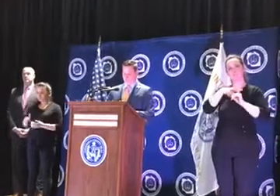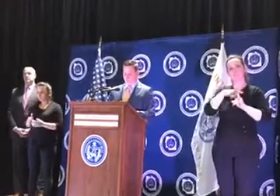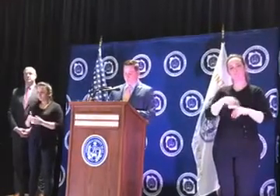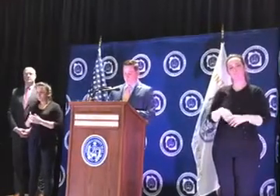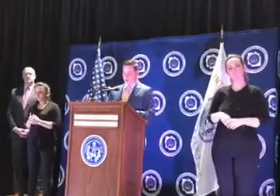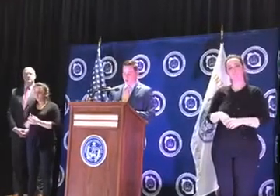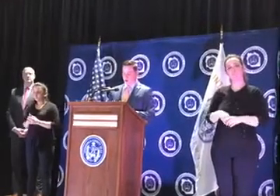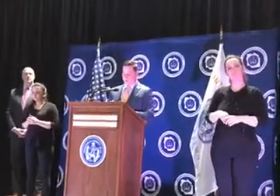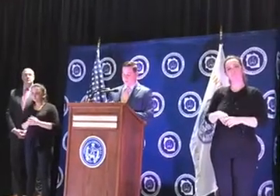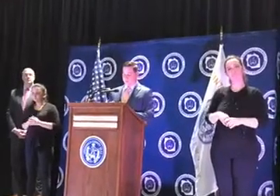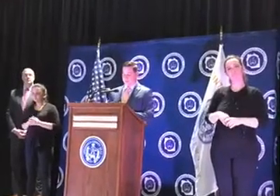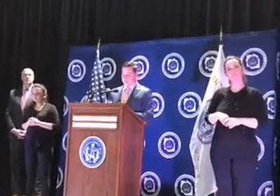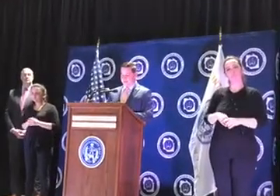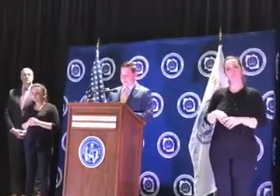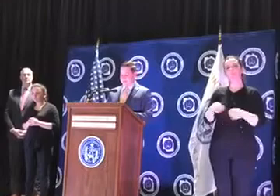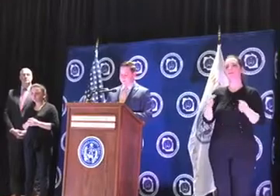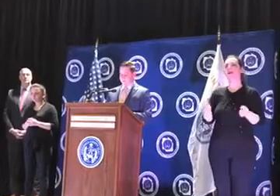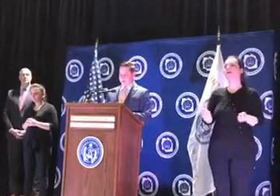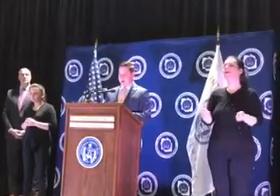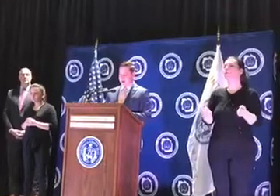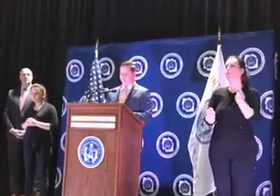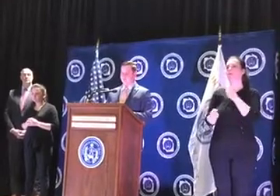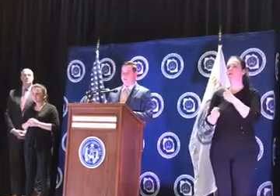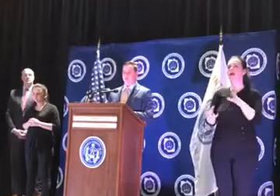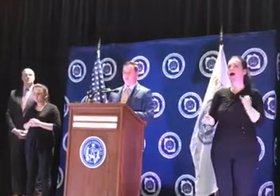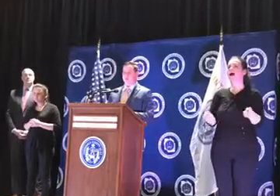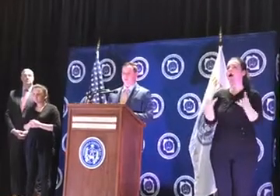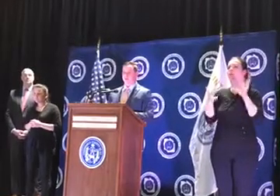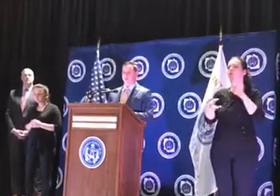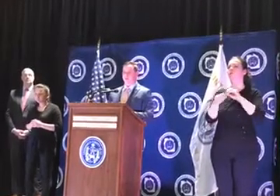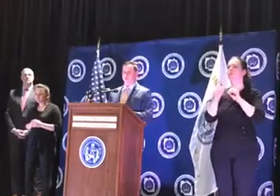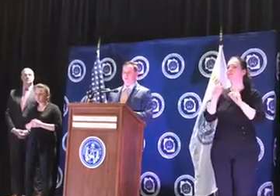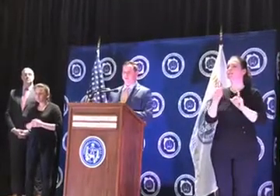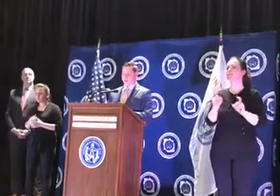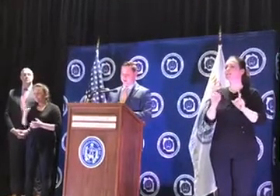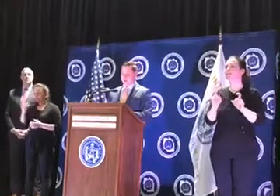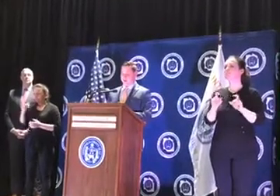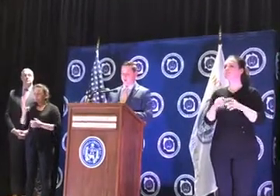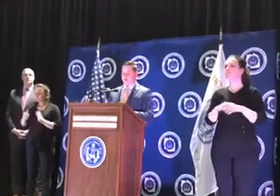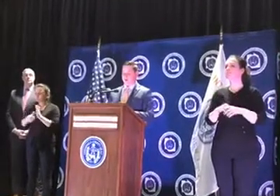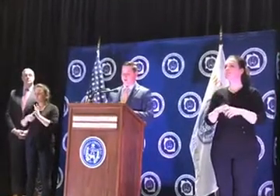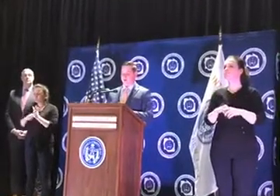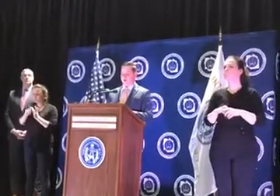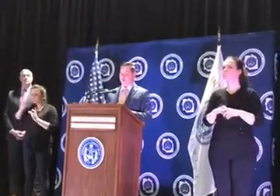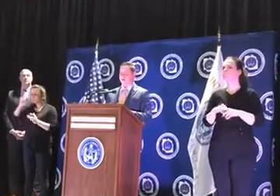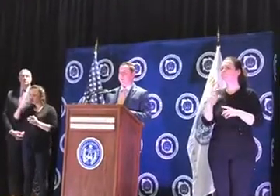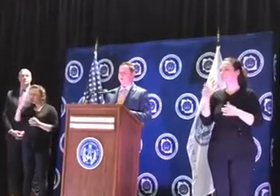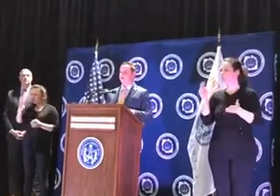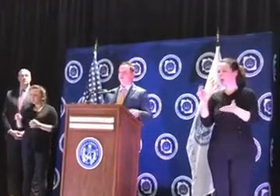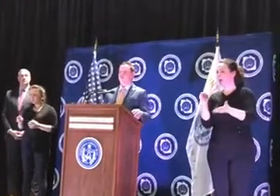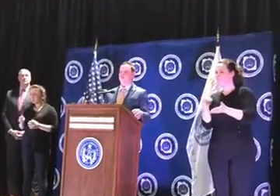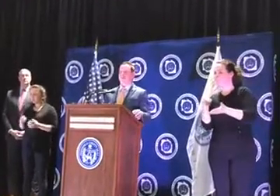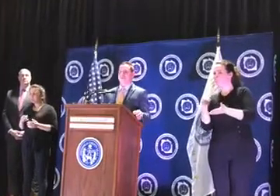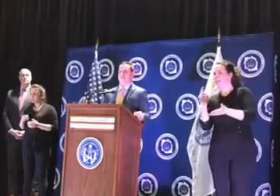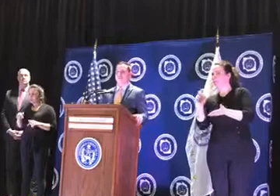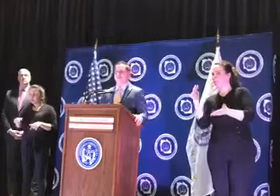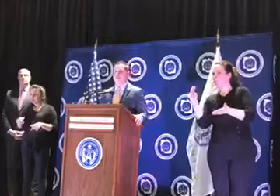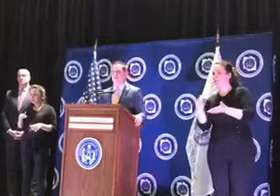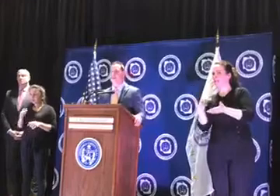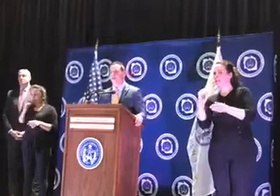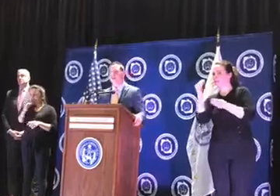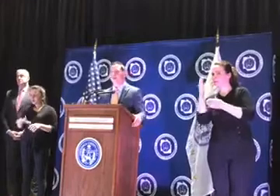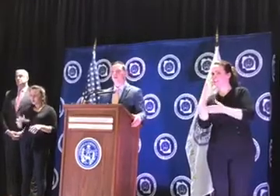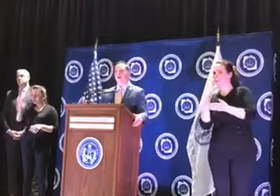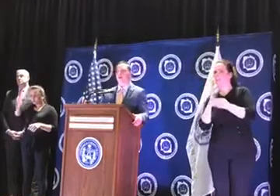date? To date, Tim, I'd have to go and look at that. We've had, I think, over 2,000 tests in